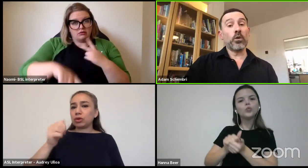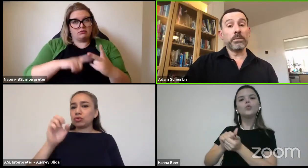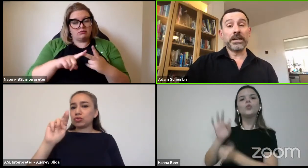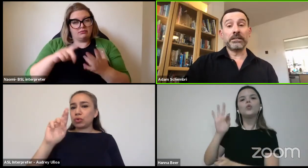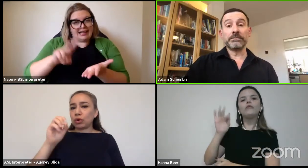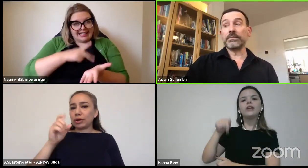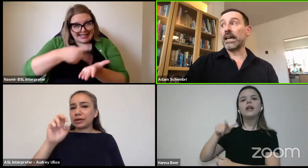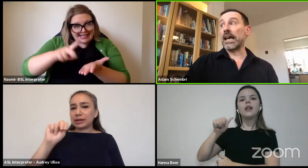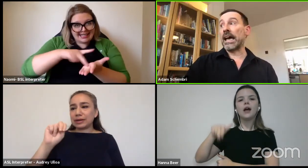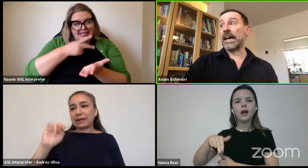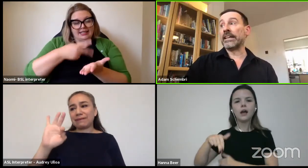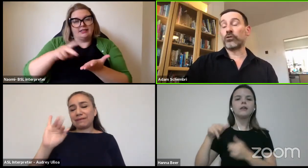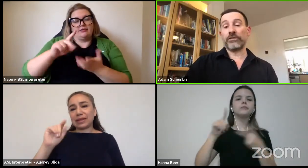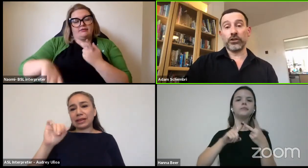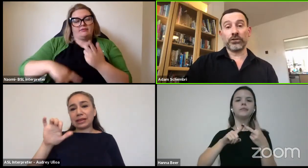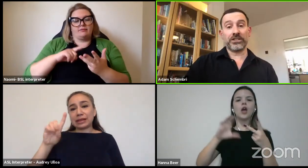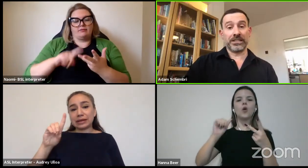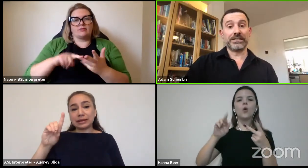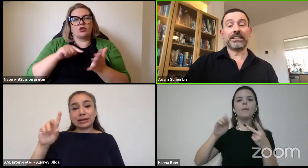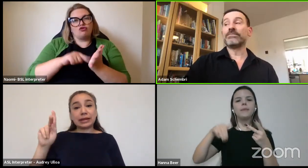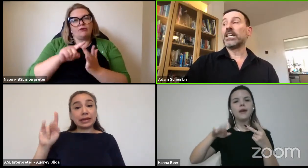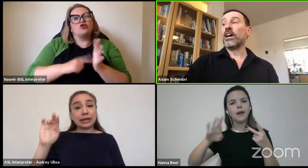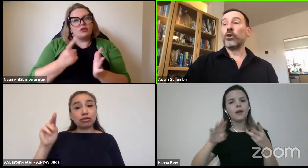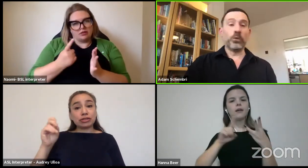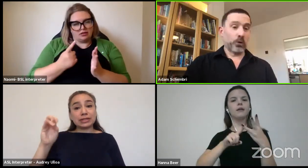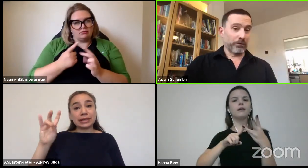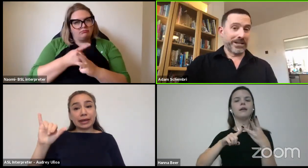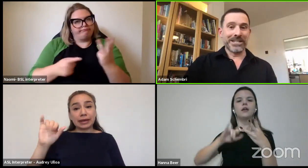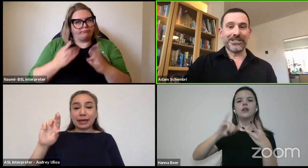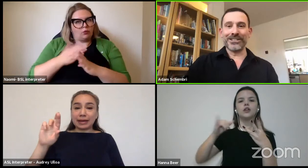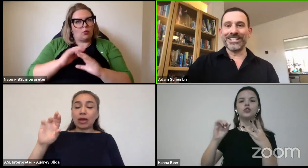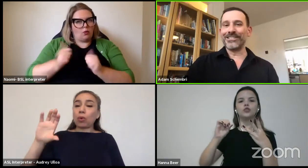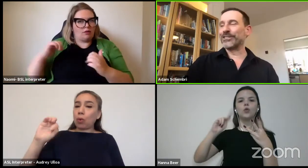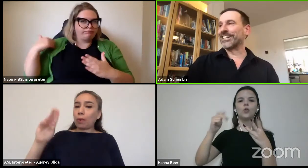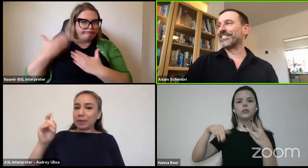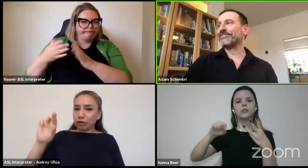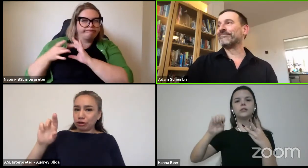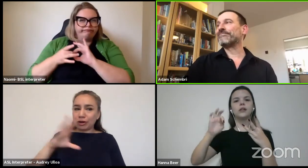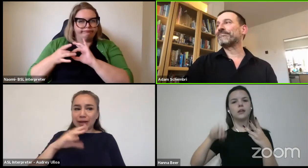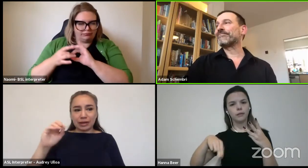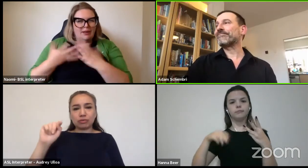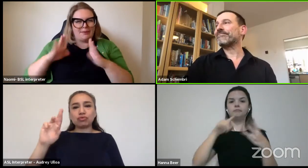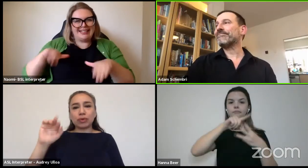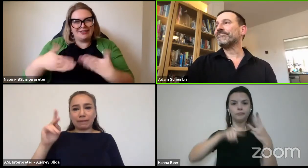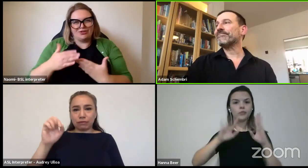Kiersey Cormier, and Trevor Johnston, who were already mentioned in the introduction.